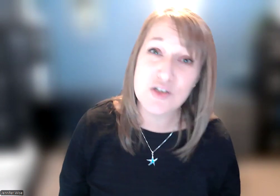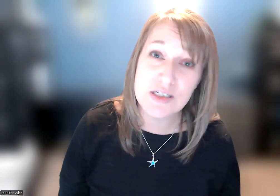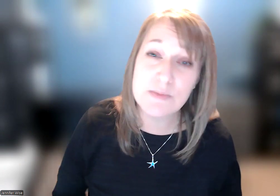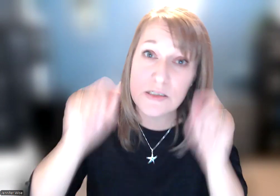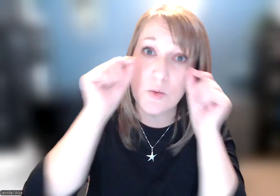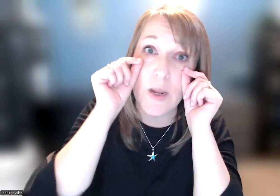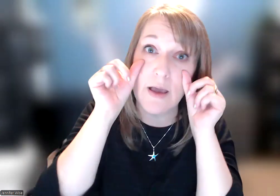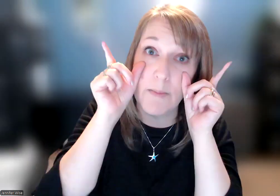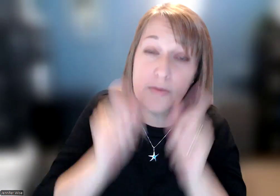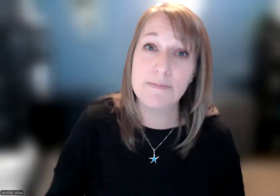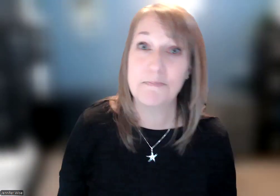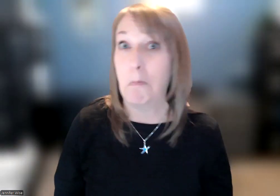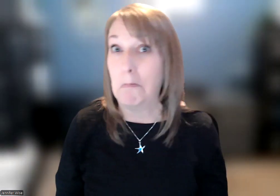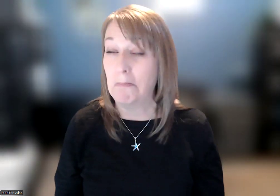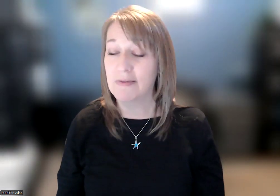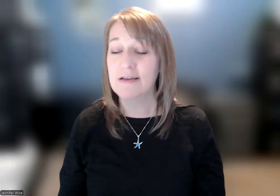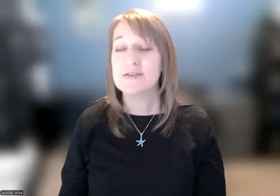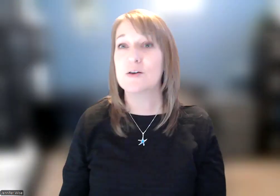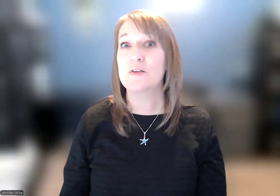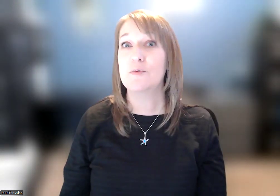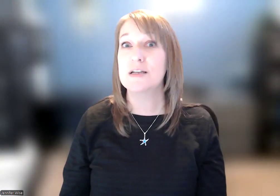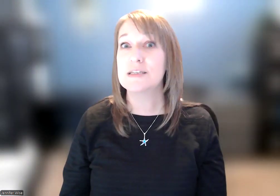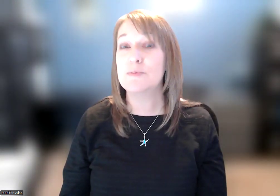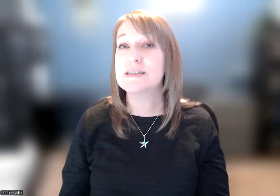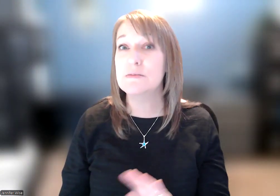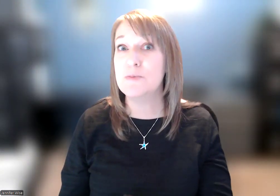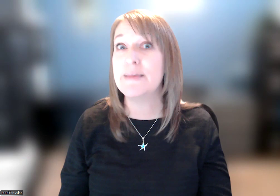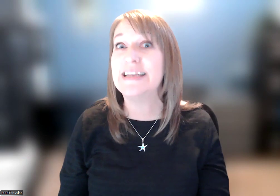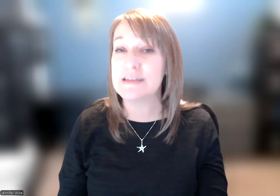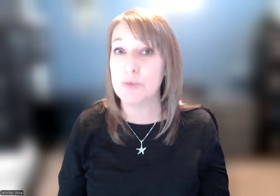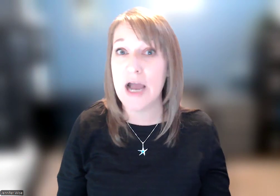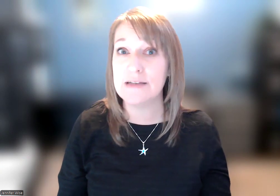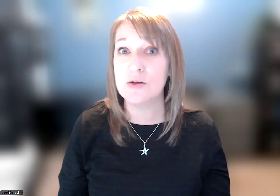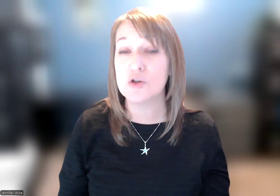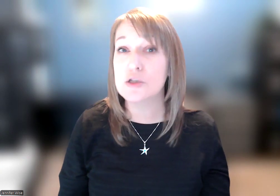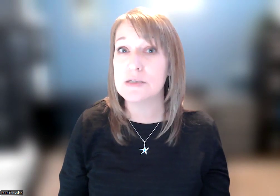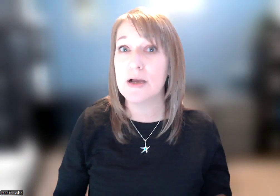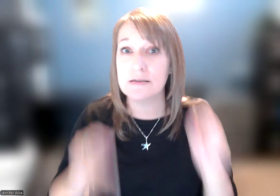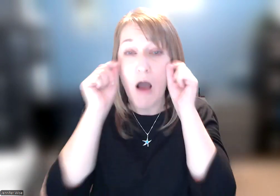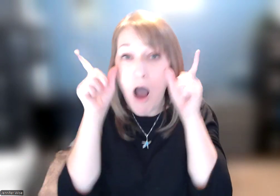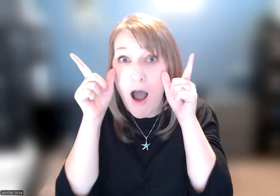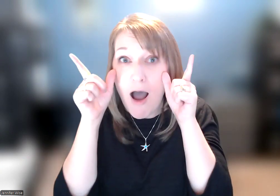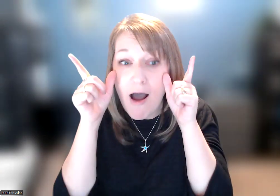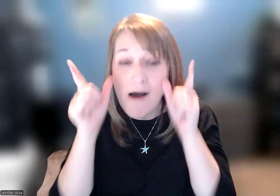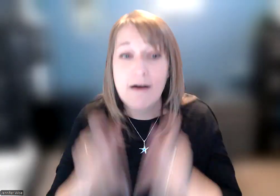just means to wake up. So if you want it to mean surprise, you have to look surprised.